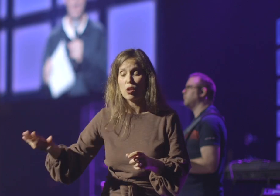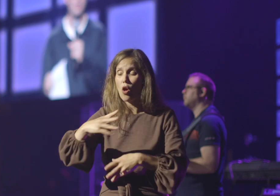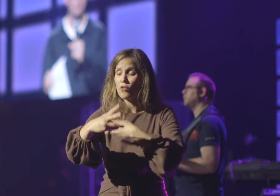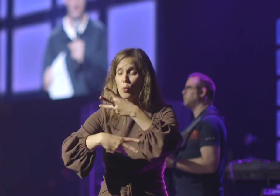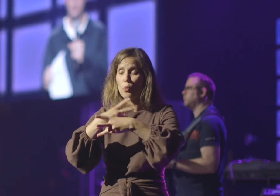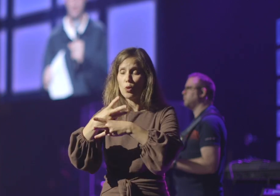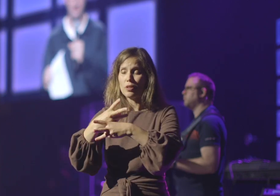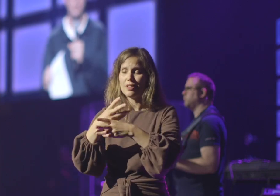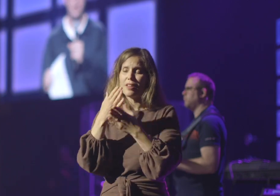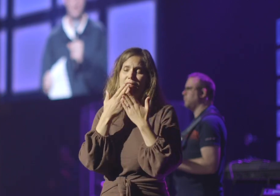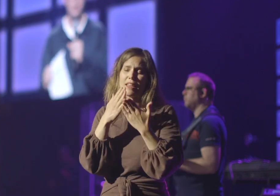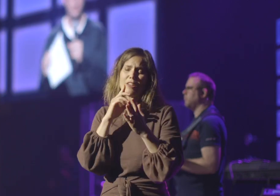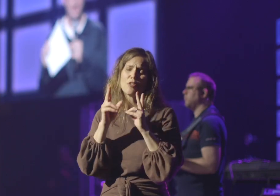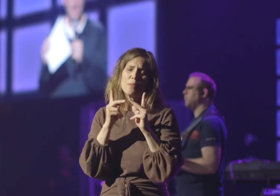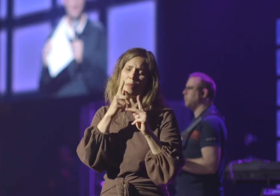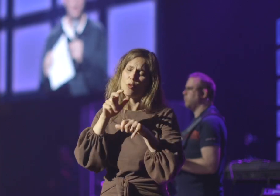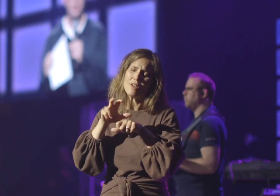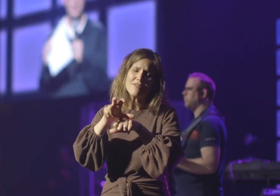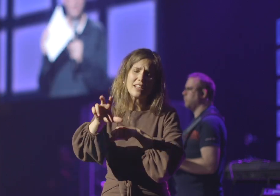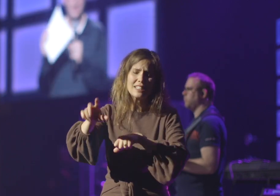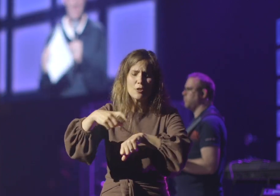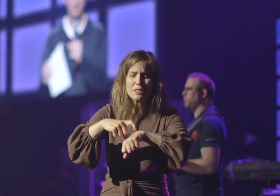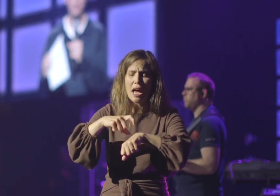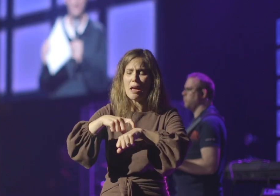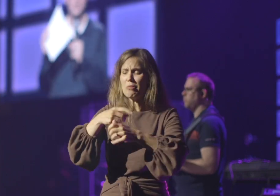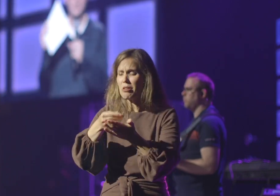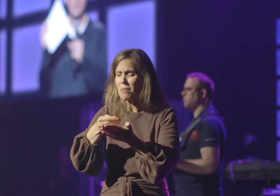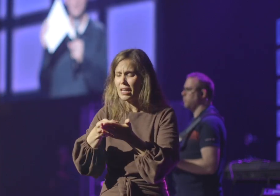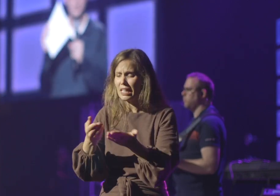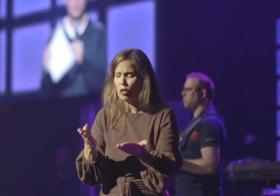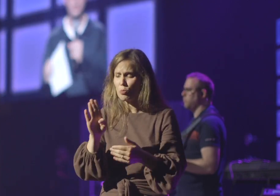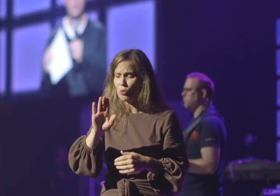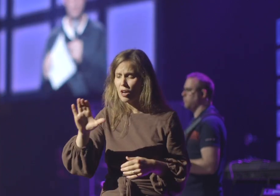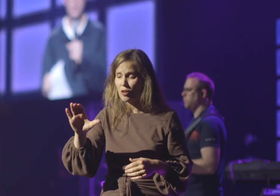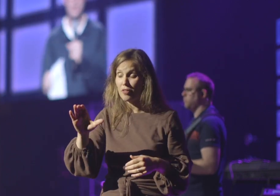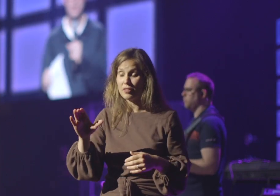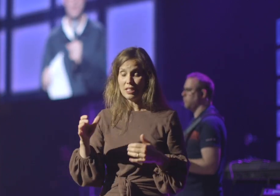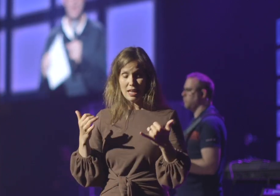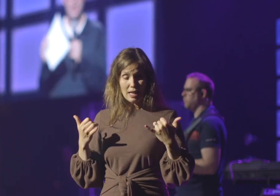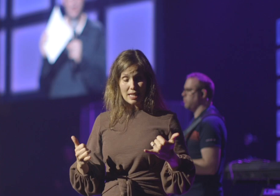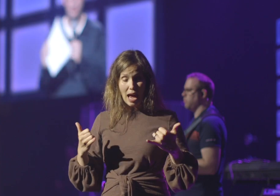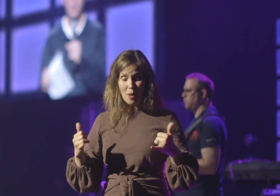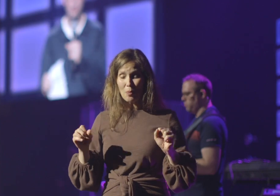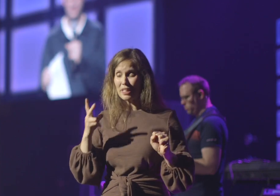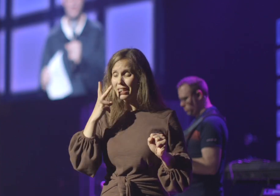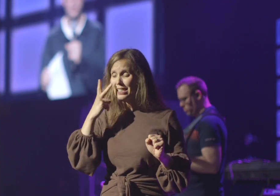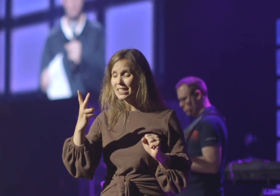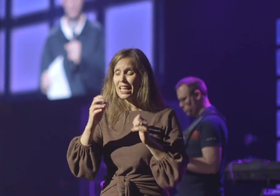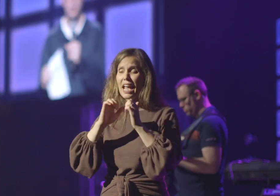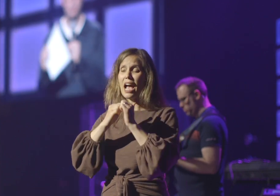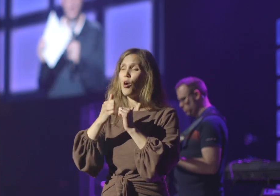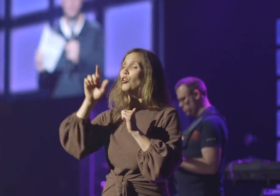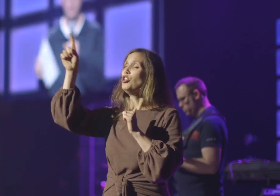their time in Brown Crop. Lord, I know that even now we are seeing eternal differences in what you want to